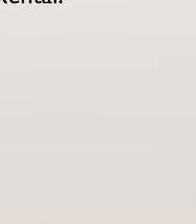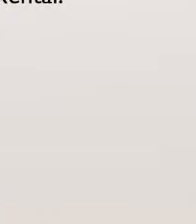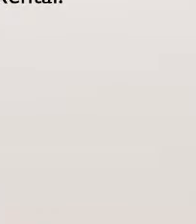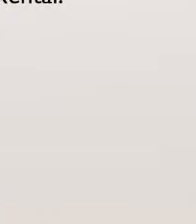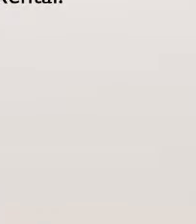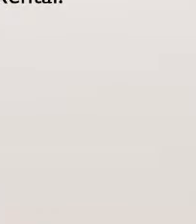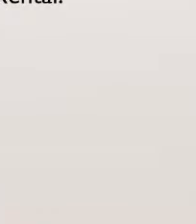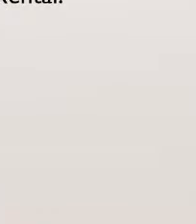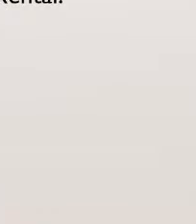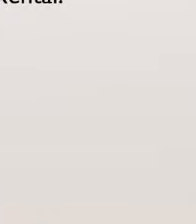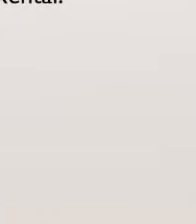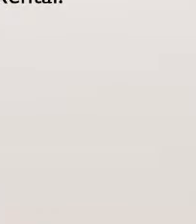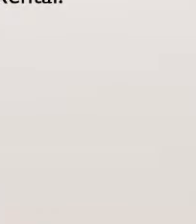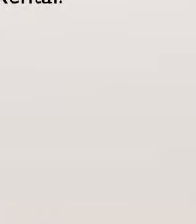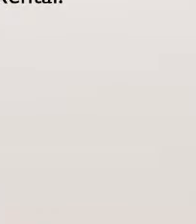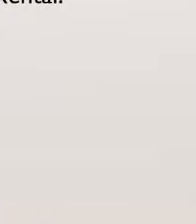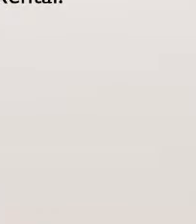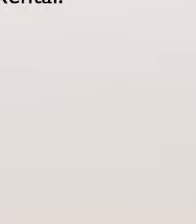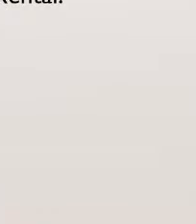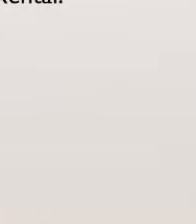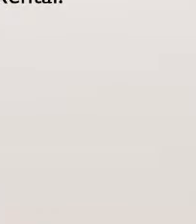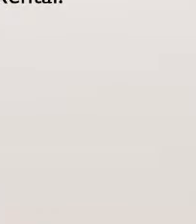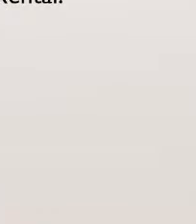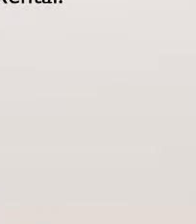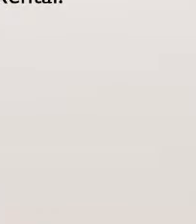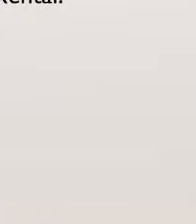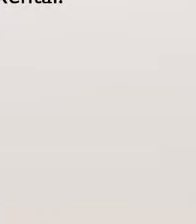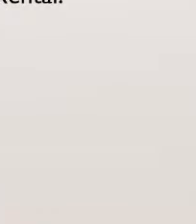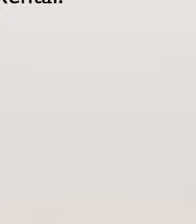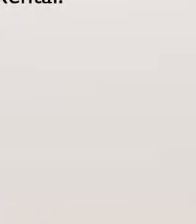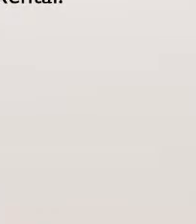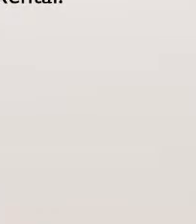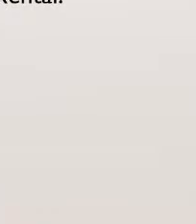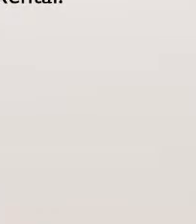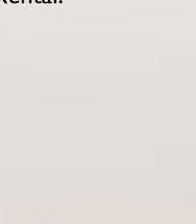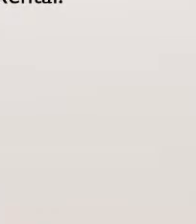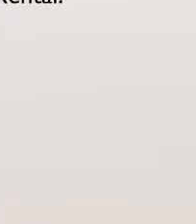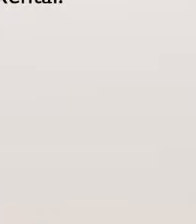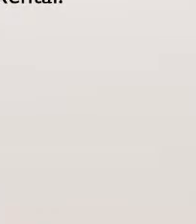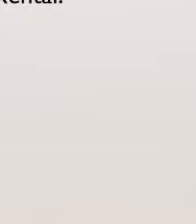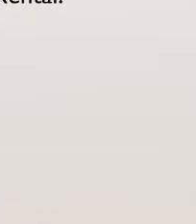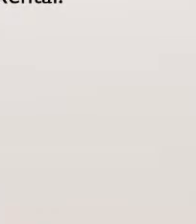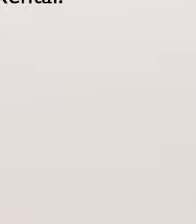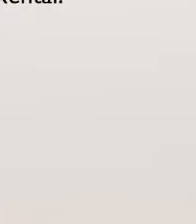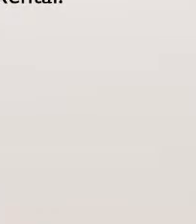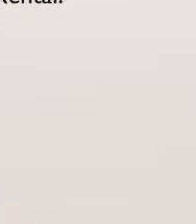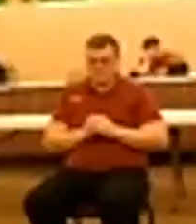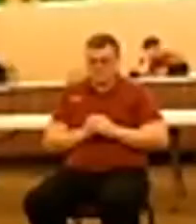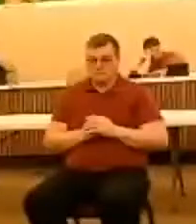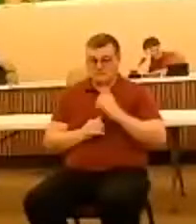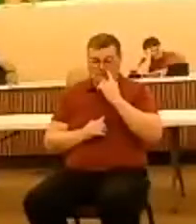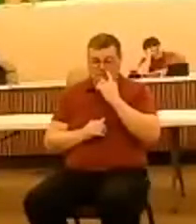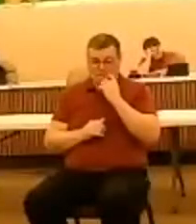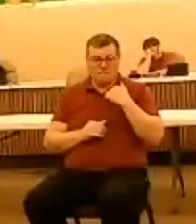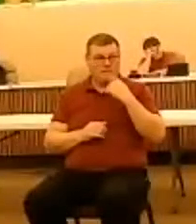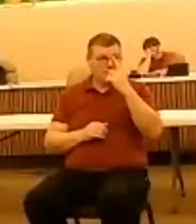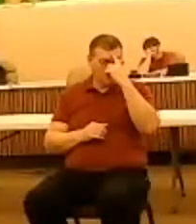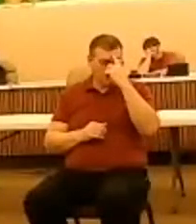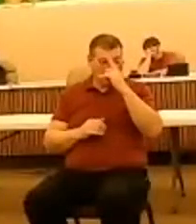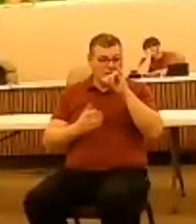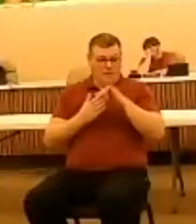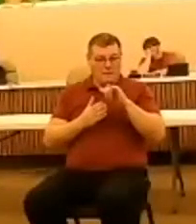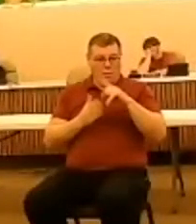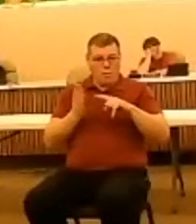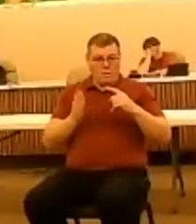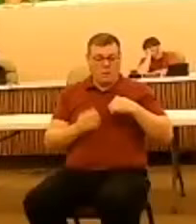As we talked about the last one that got issued, and I think that's in what used to